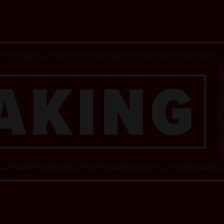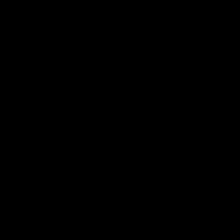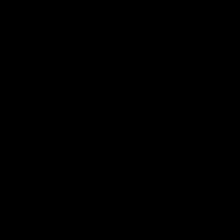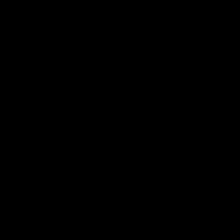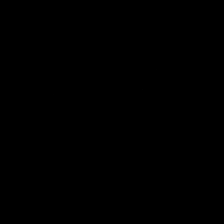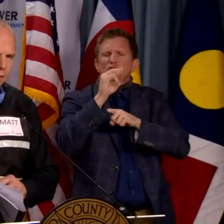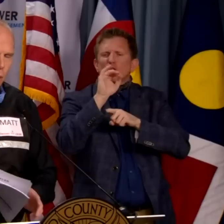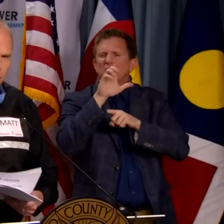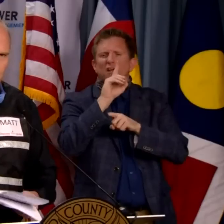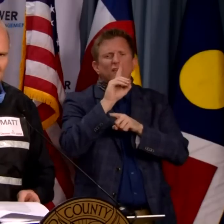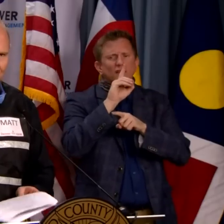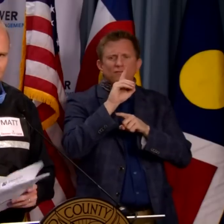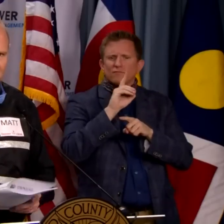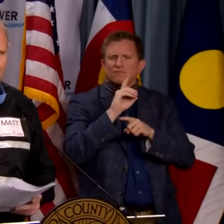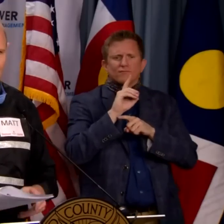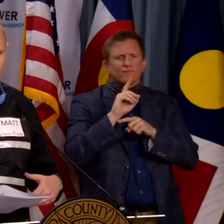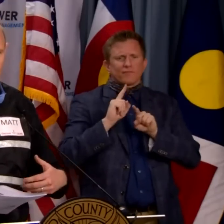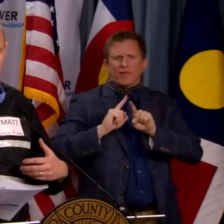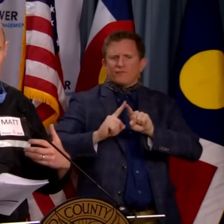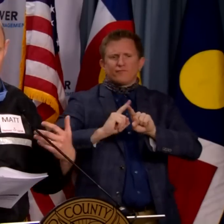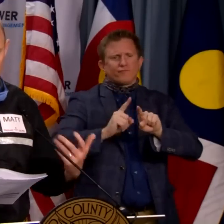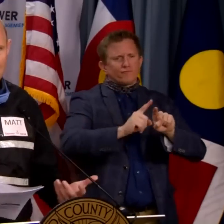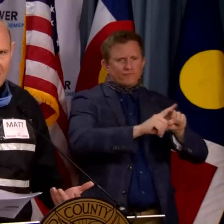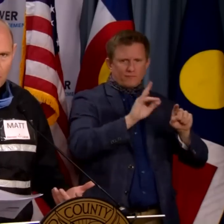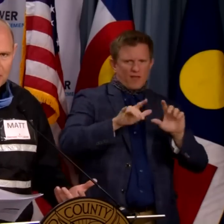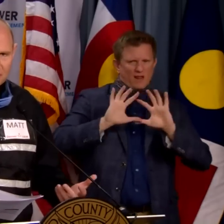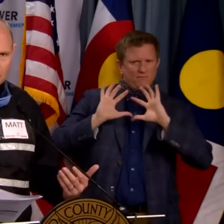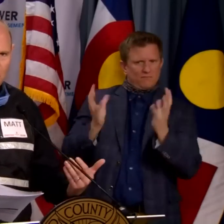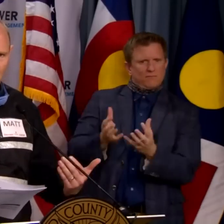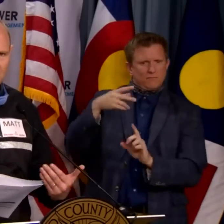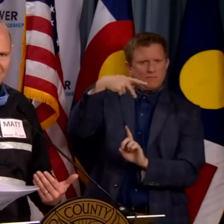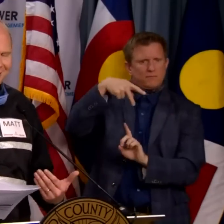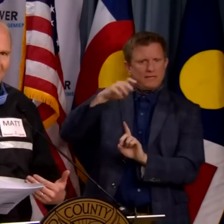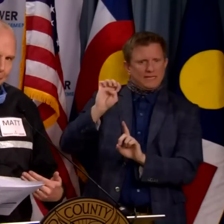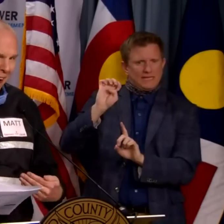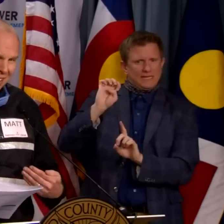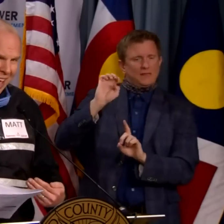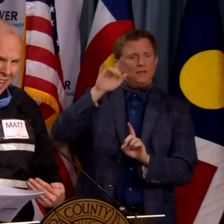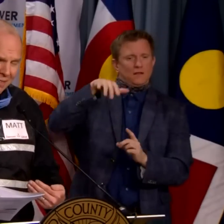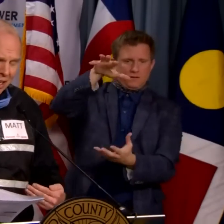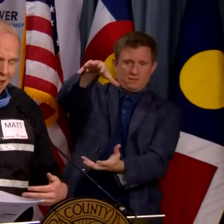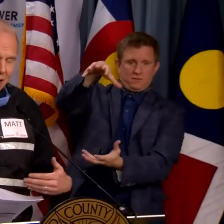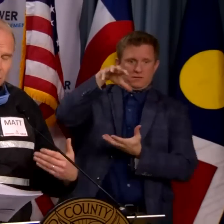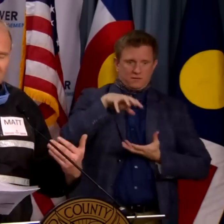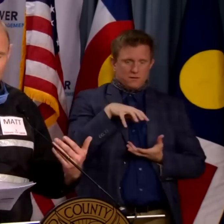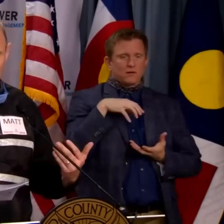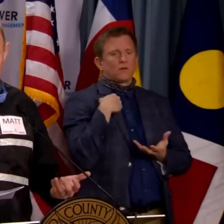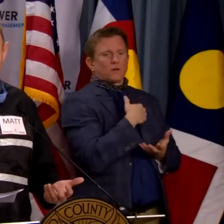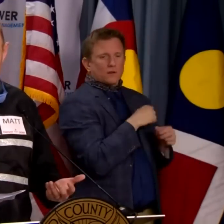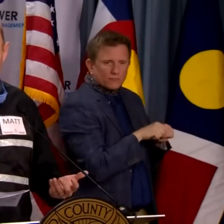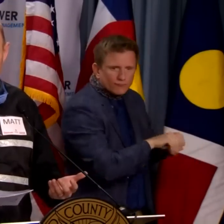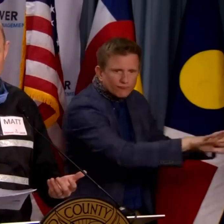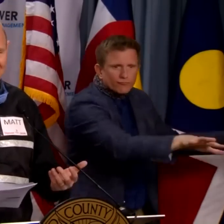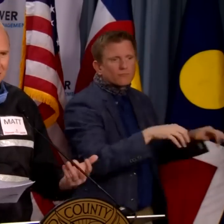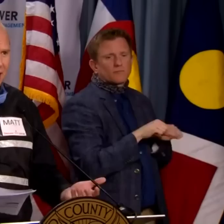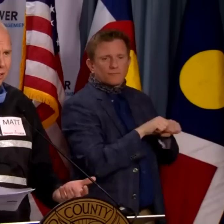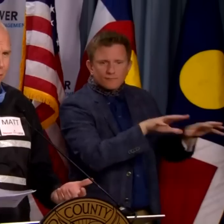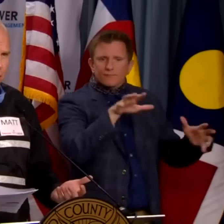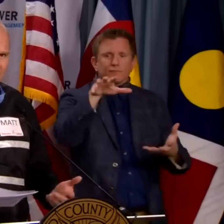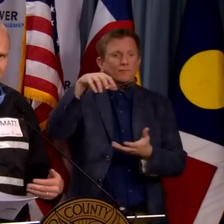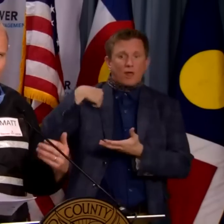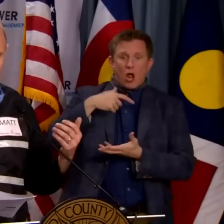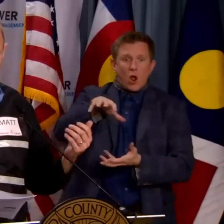3:30. We'll be bringing that to you live as well. We'll have the latest on everything that's going on in and around the state of Colorado coming up on 9 News at noon.